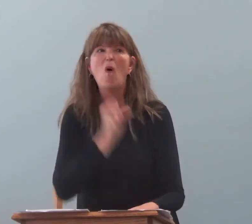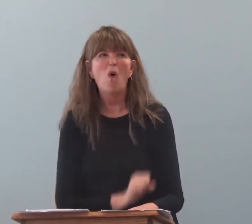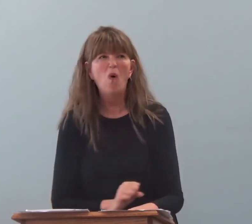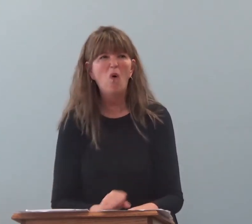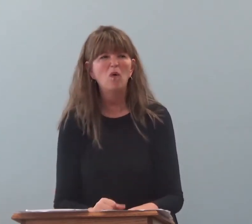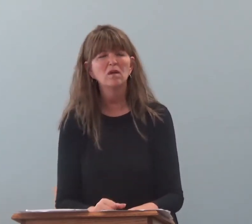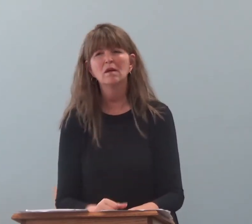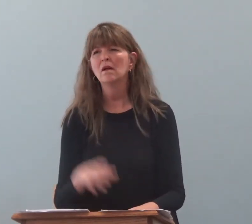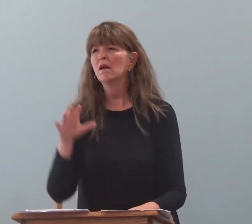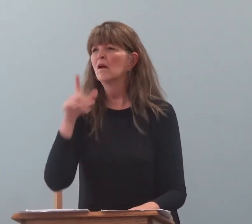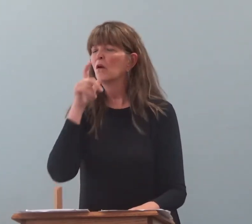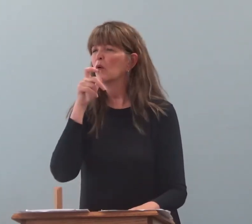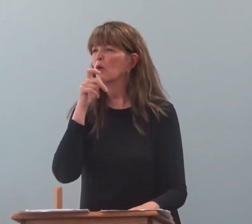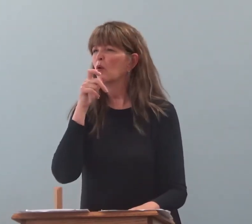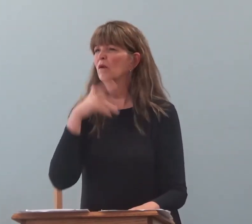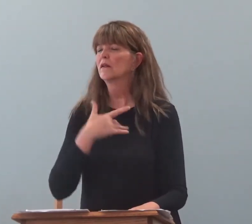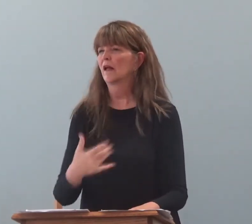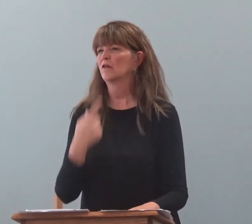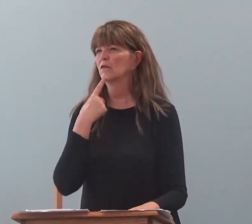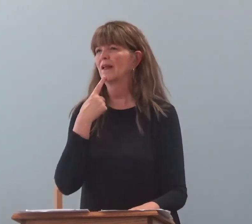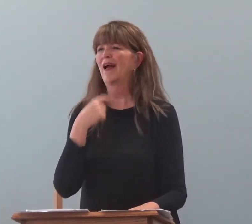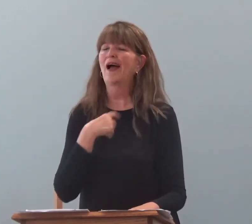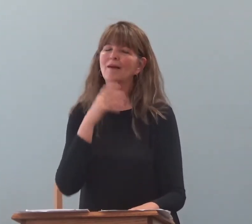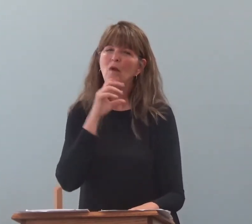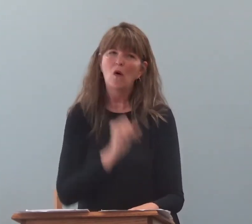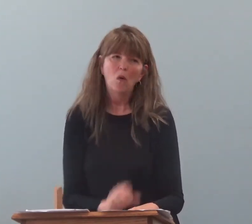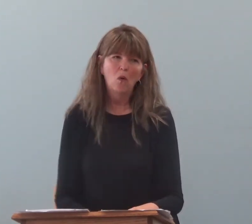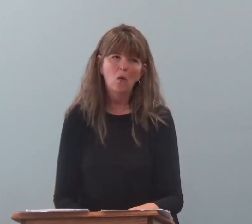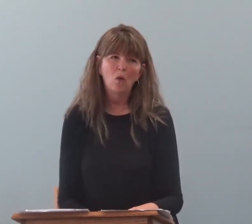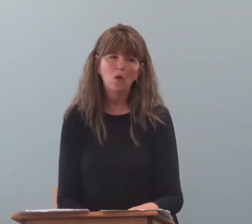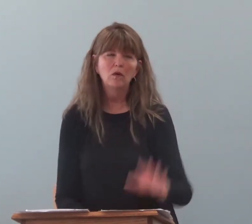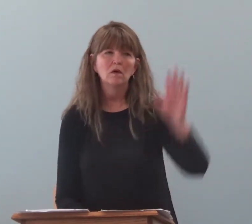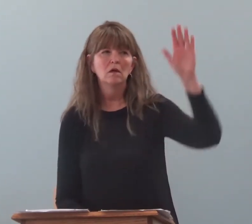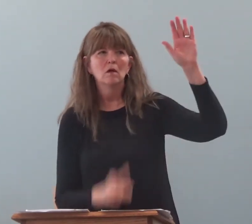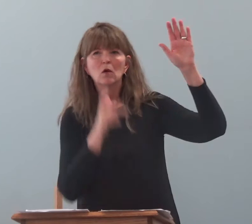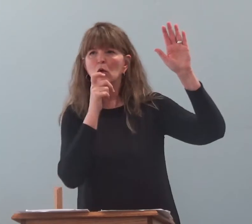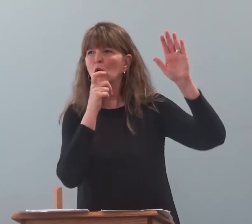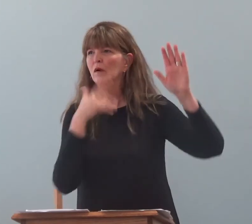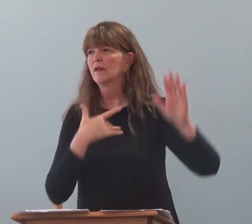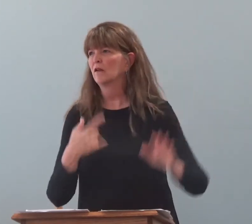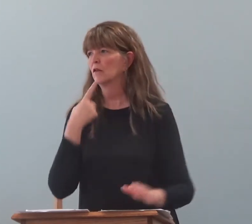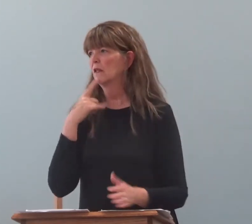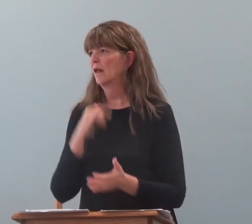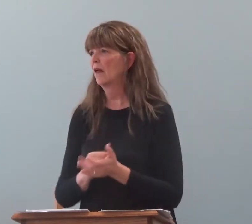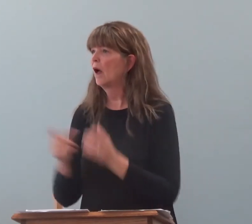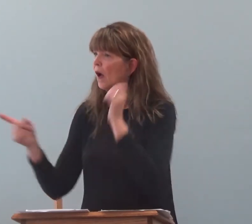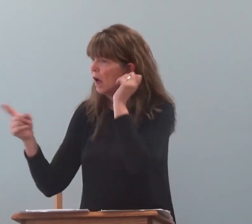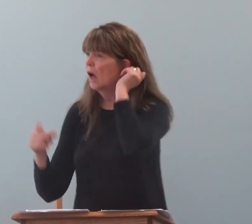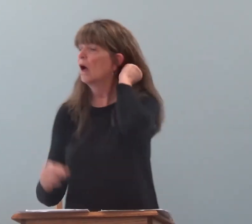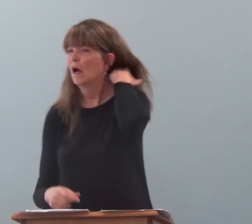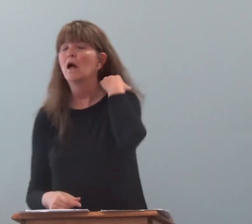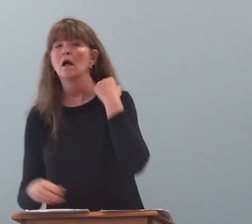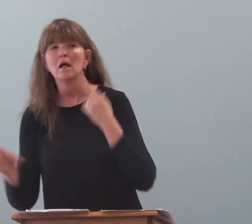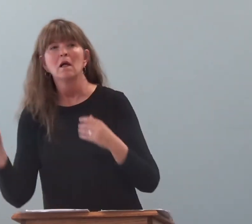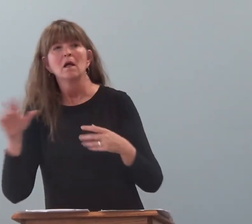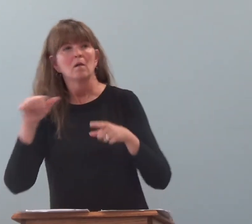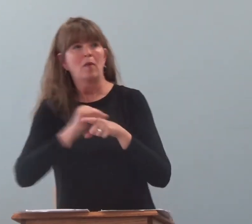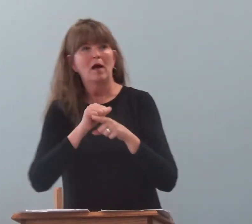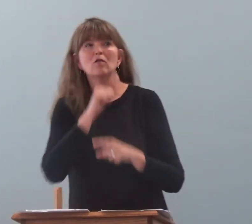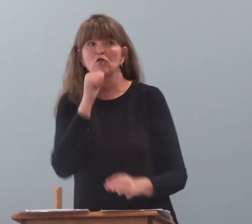I'm worthless, I'm old. Some people say, oh, who has to say, oh, I'm getting old?